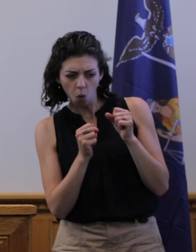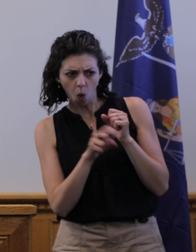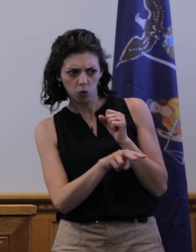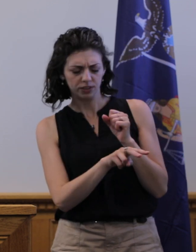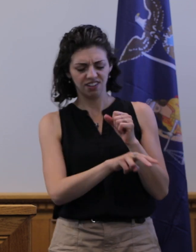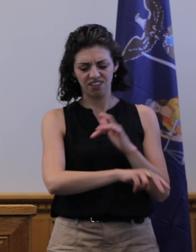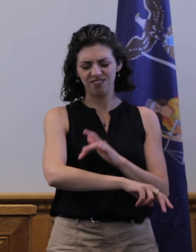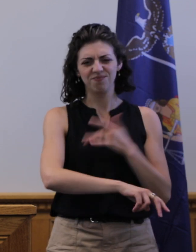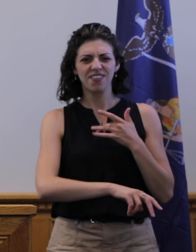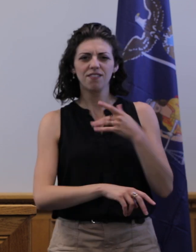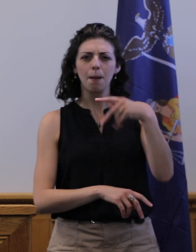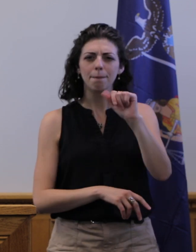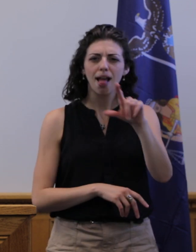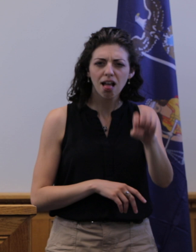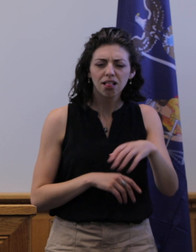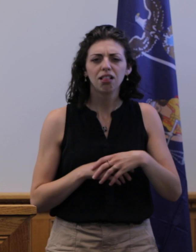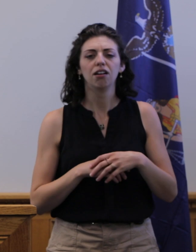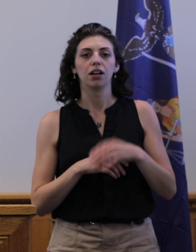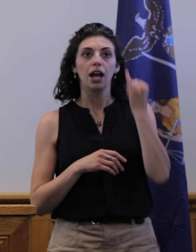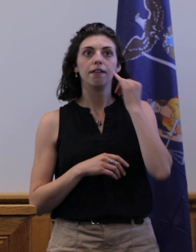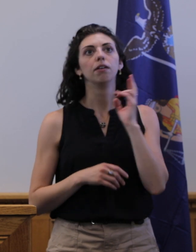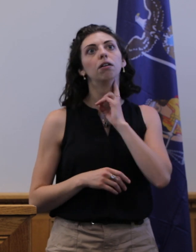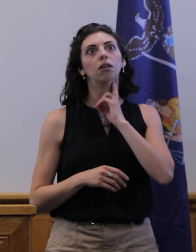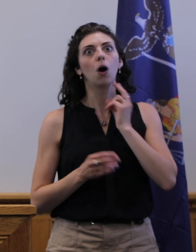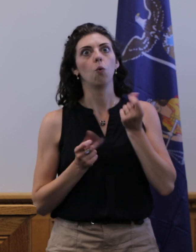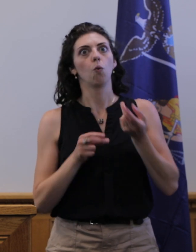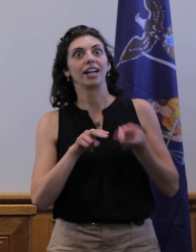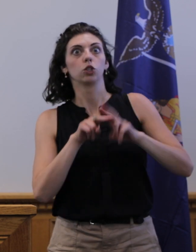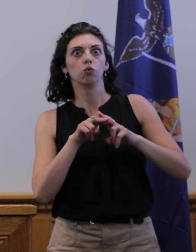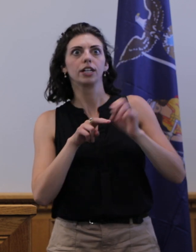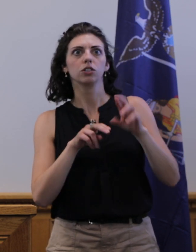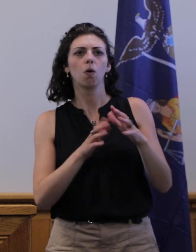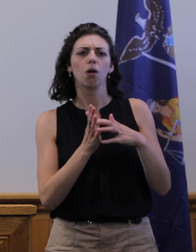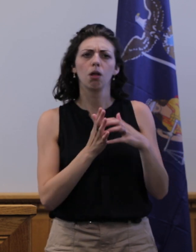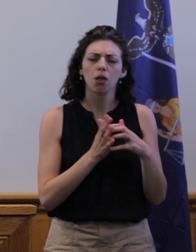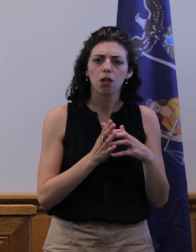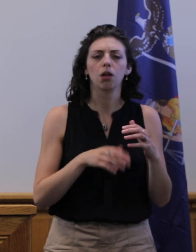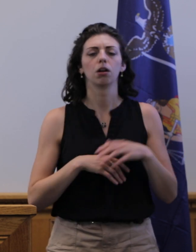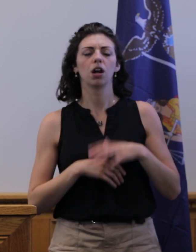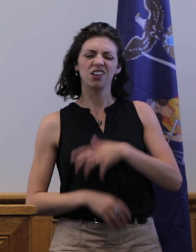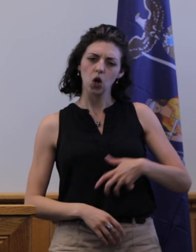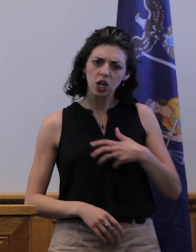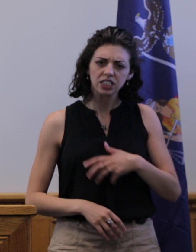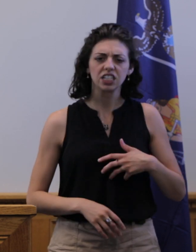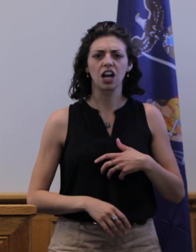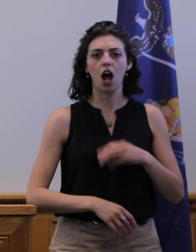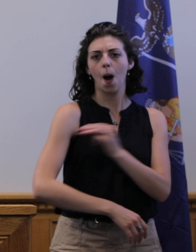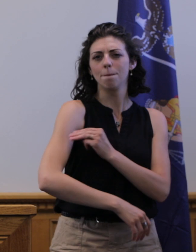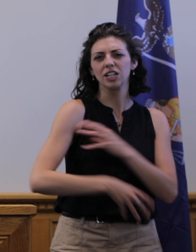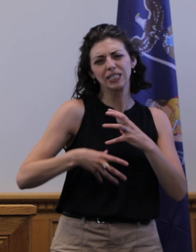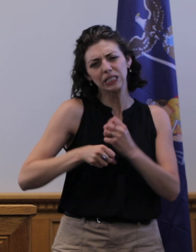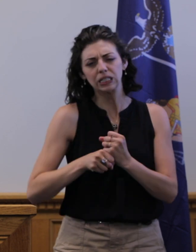skin, fast or weak pulse, nausea or vomiting, muscle cramps, tiredness or